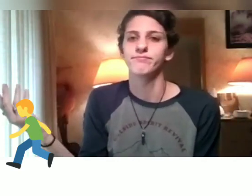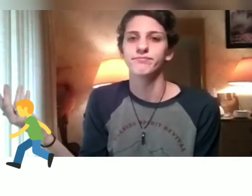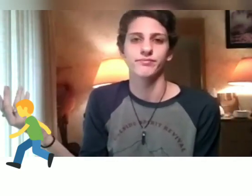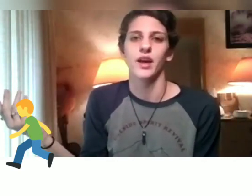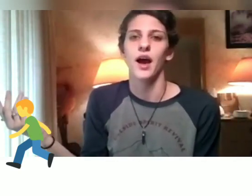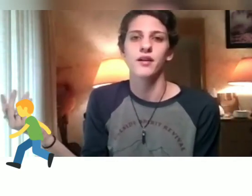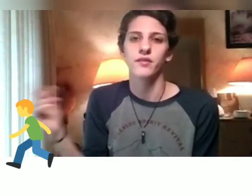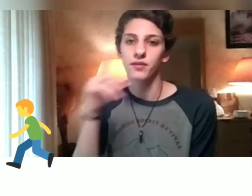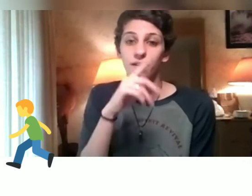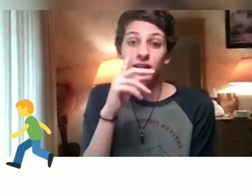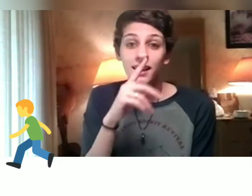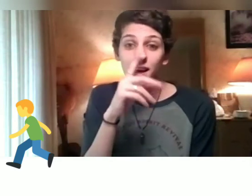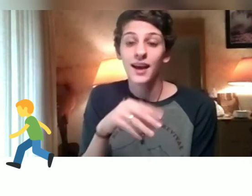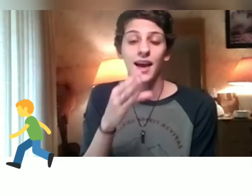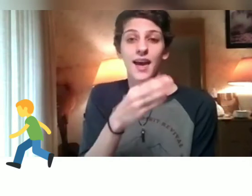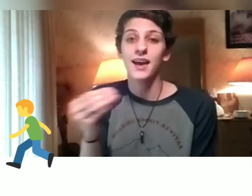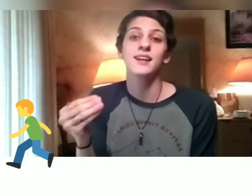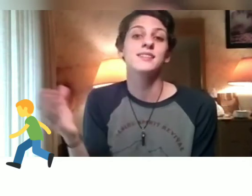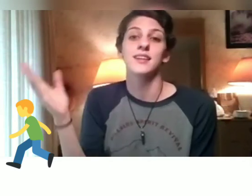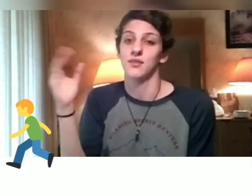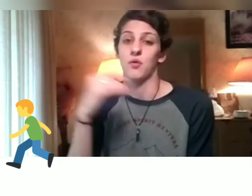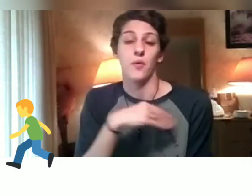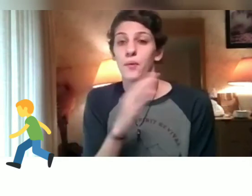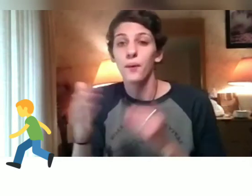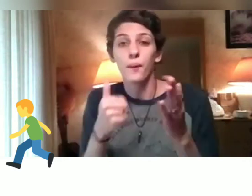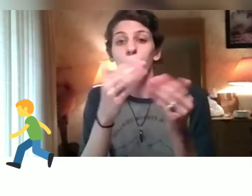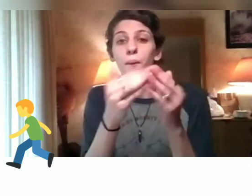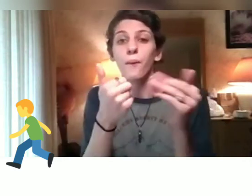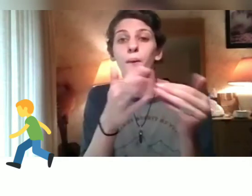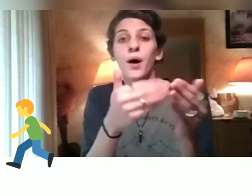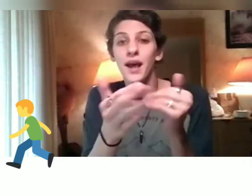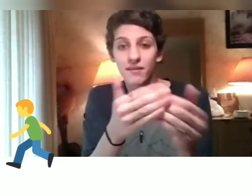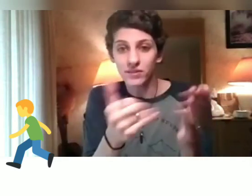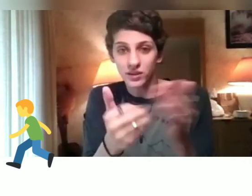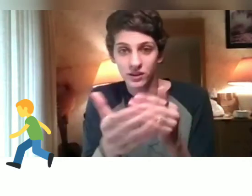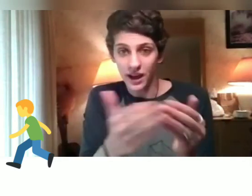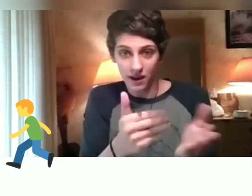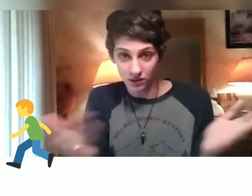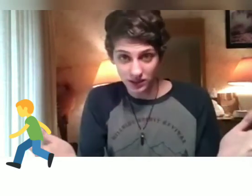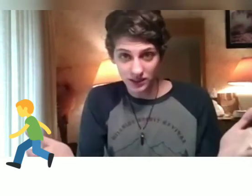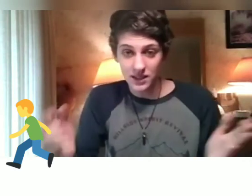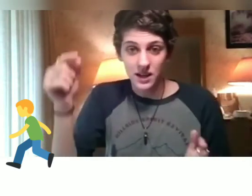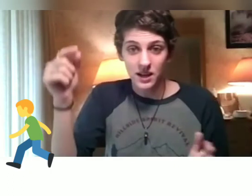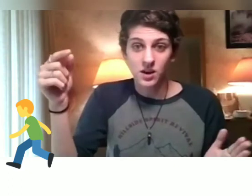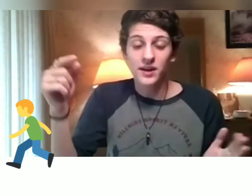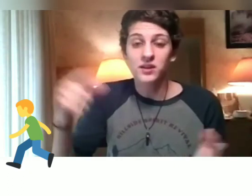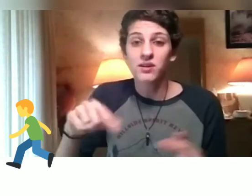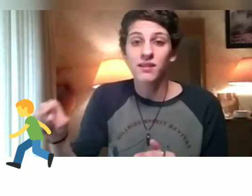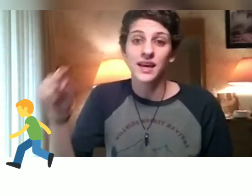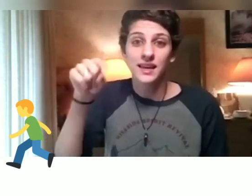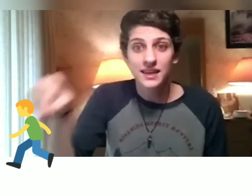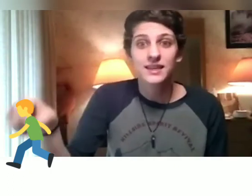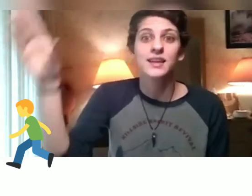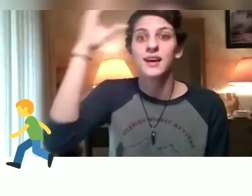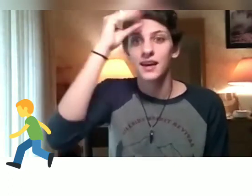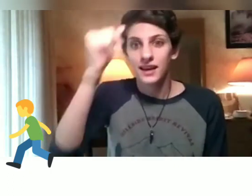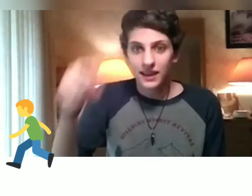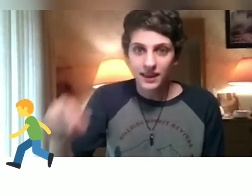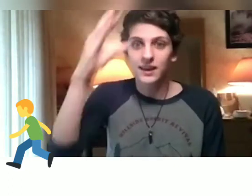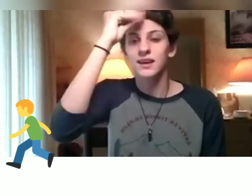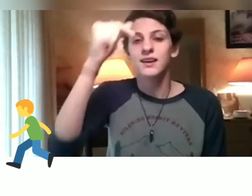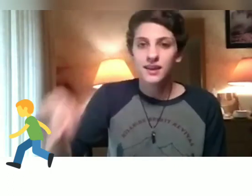funny, and whatever else. So I don't have to say he.